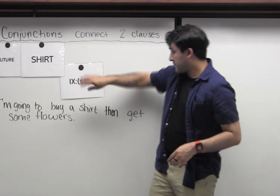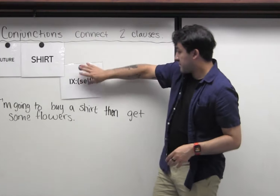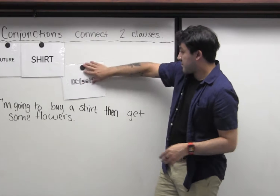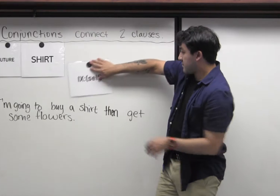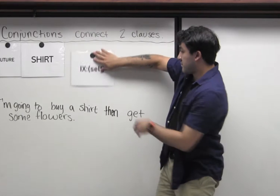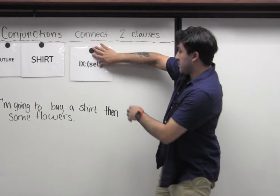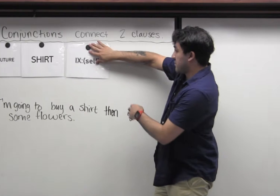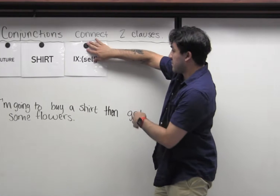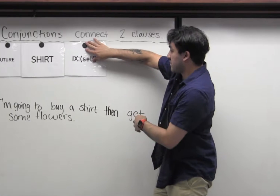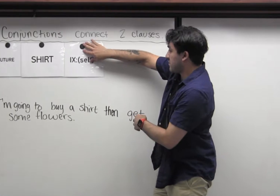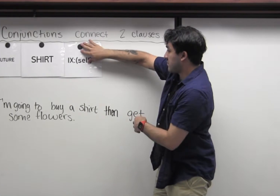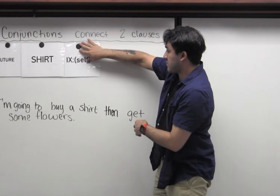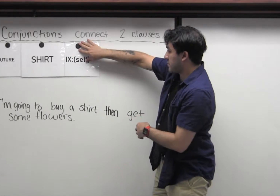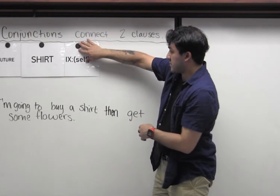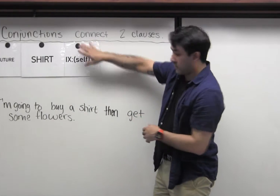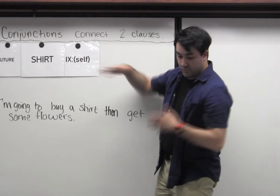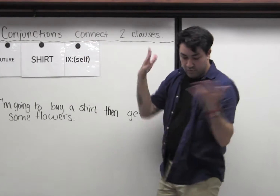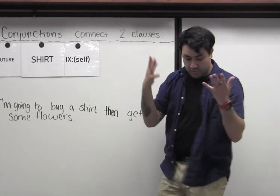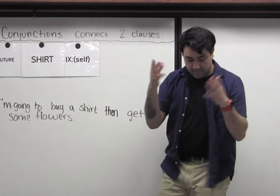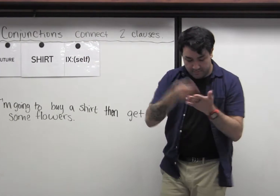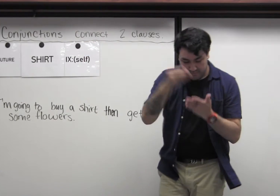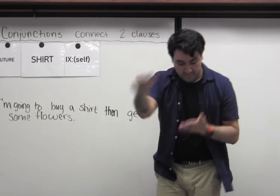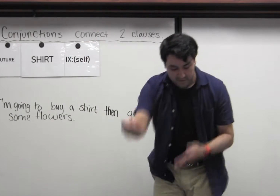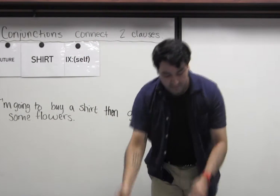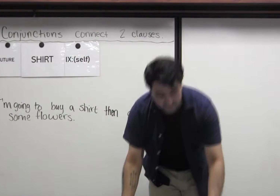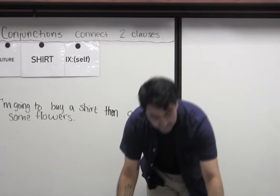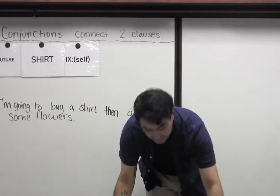shirt? We're going to buy it, right?